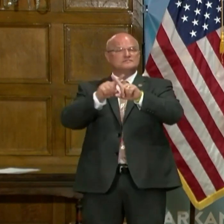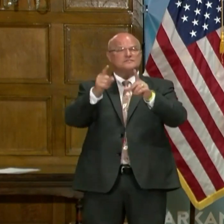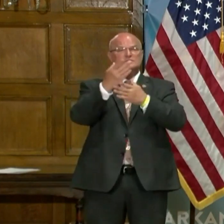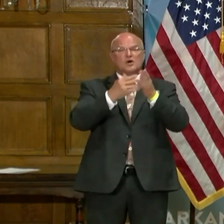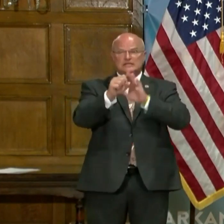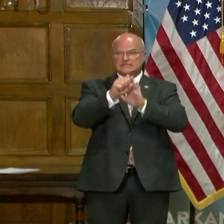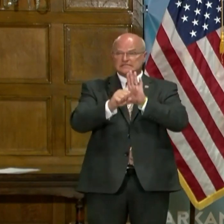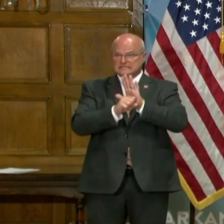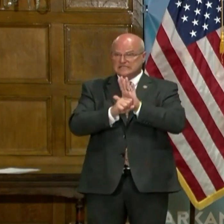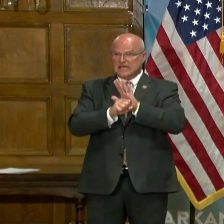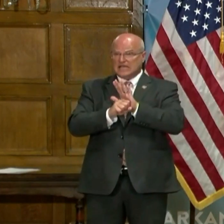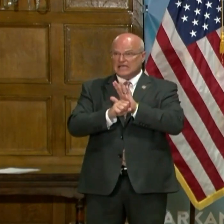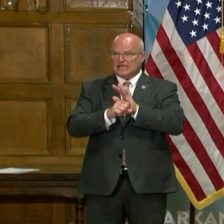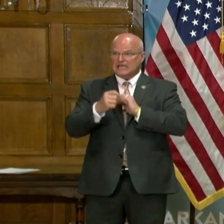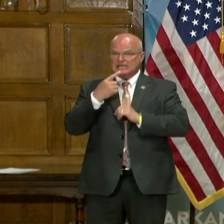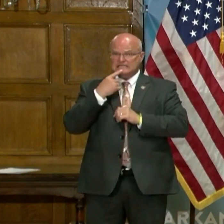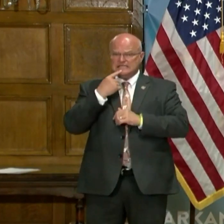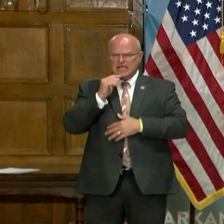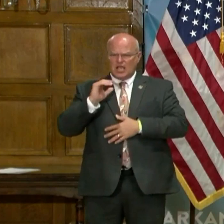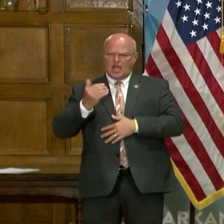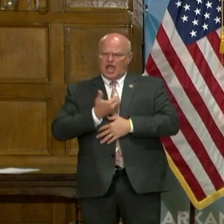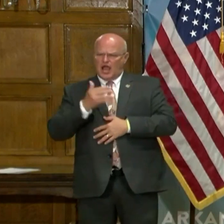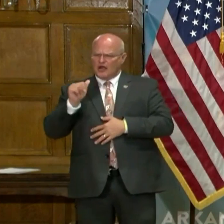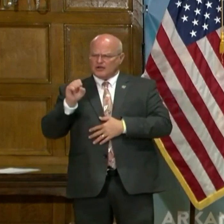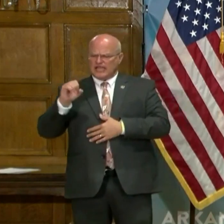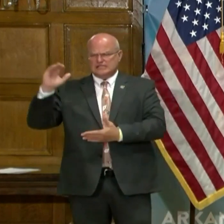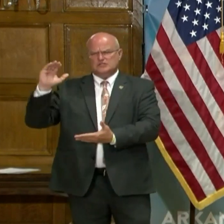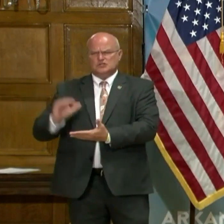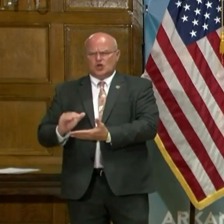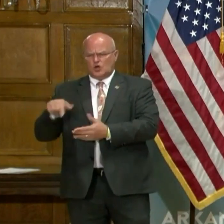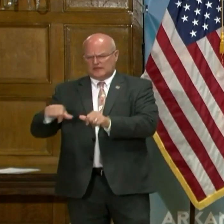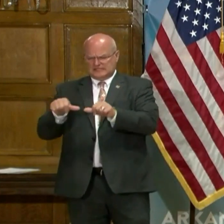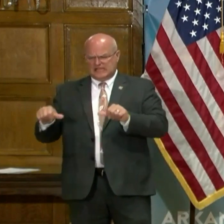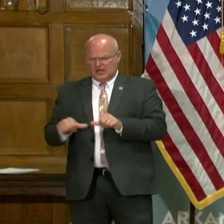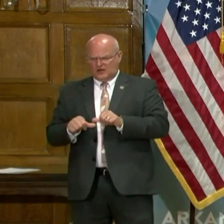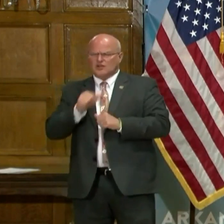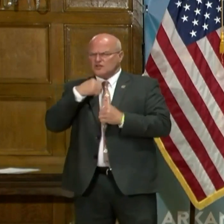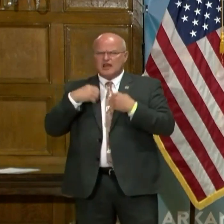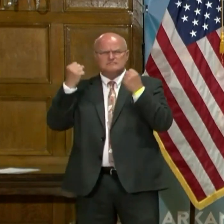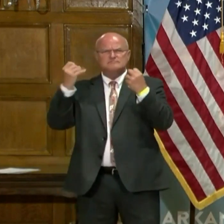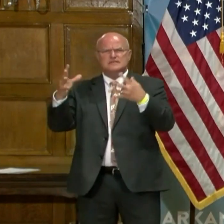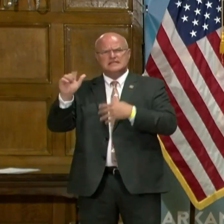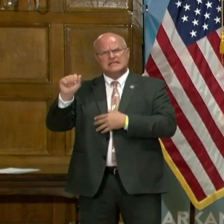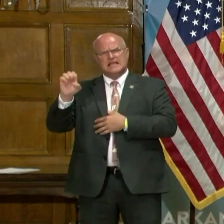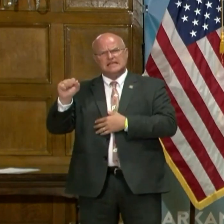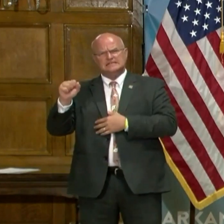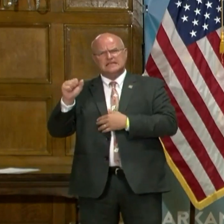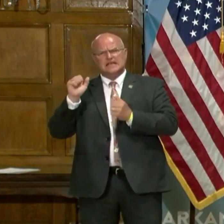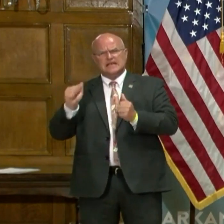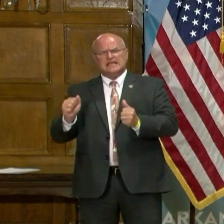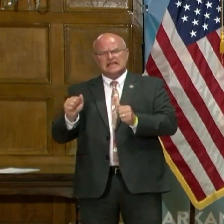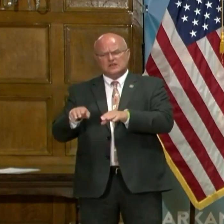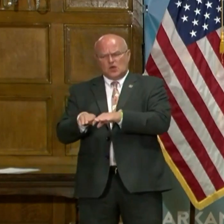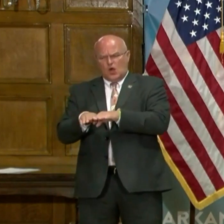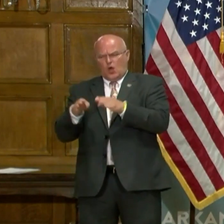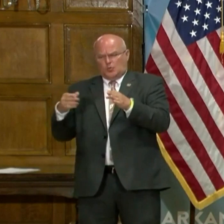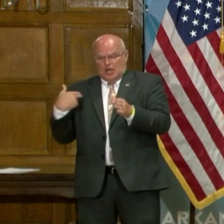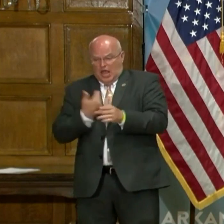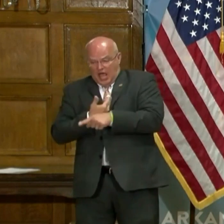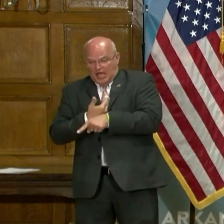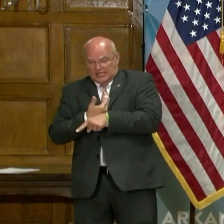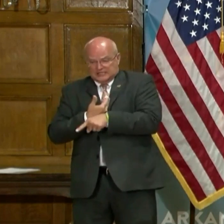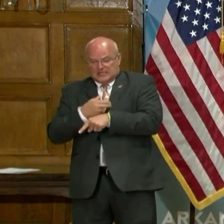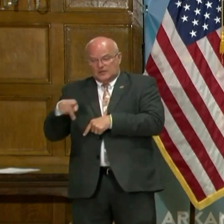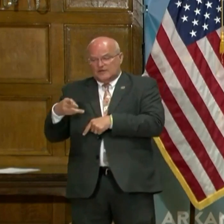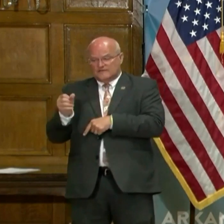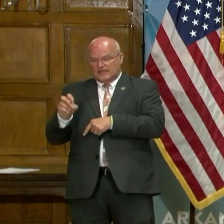parts of the state and say, well, our caseload is low. We don't have very many cases, so can you just open us up and let